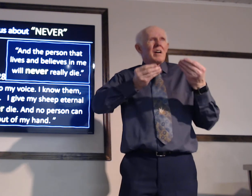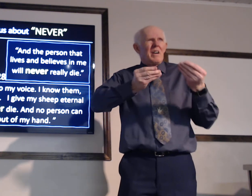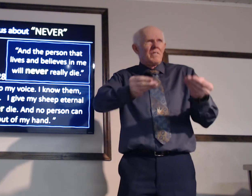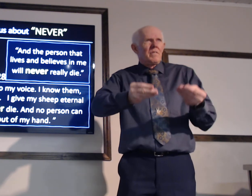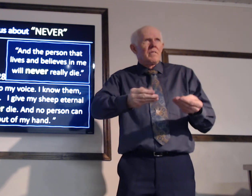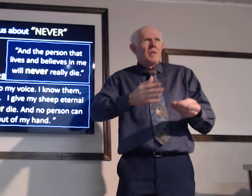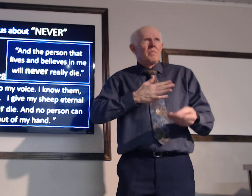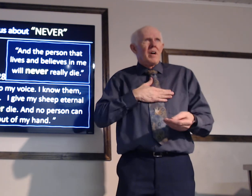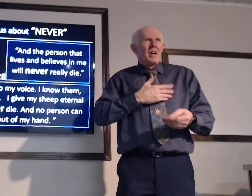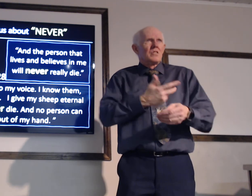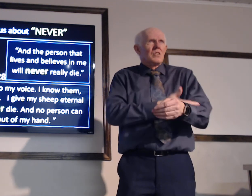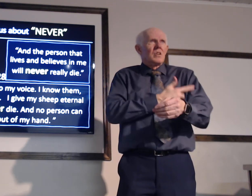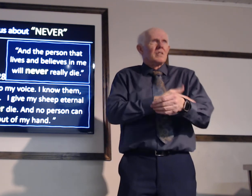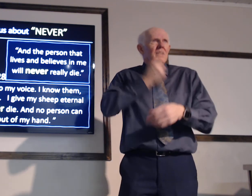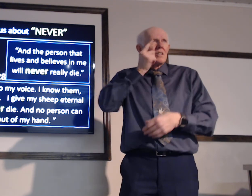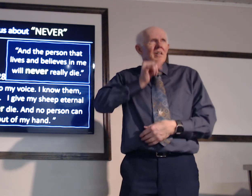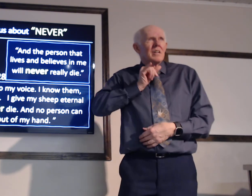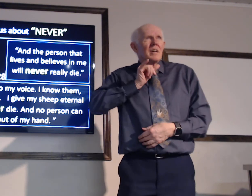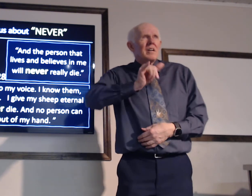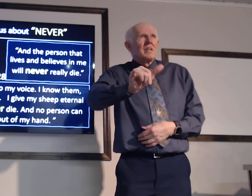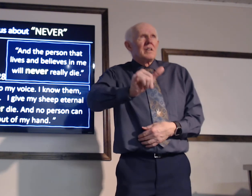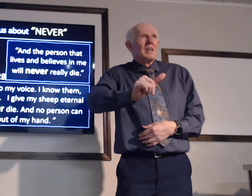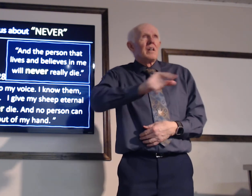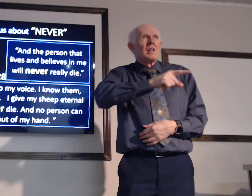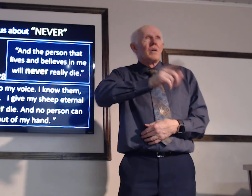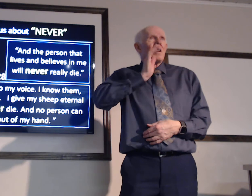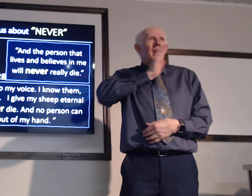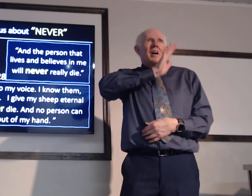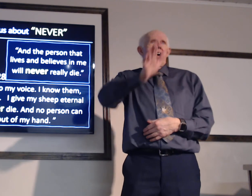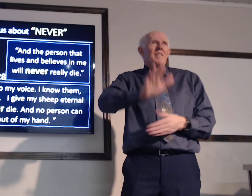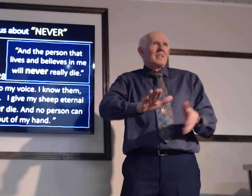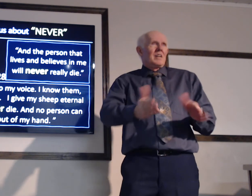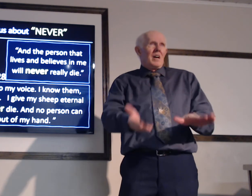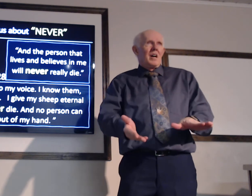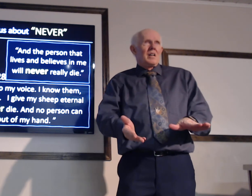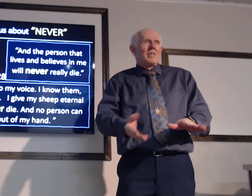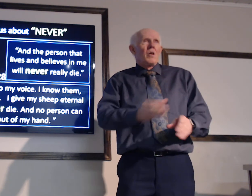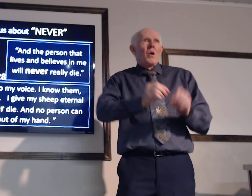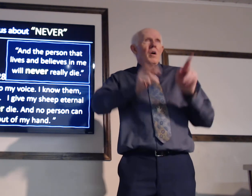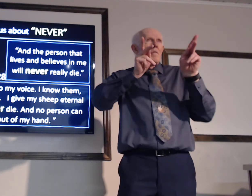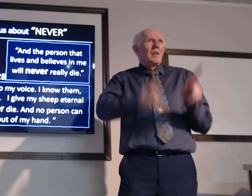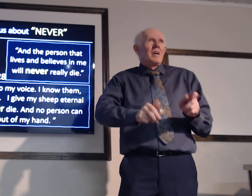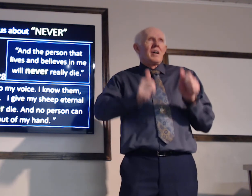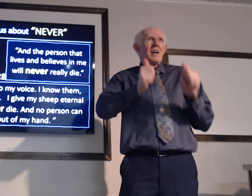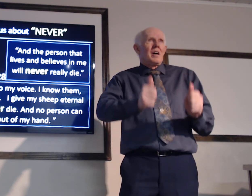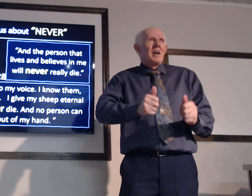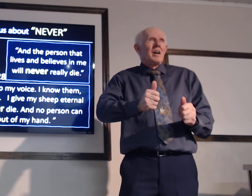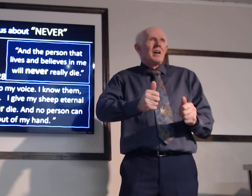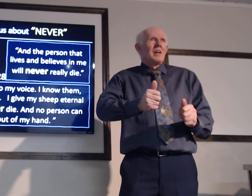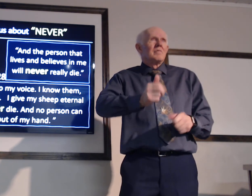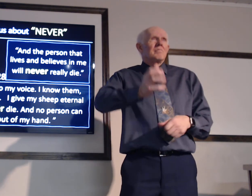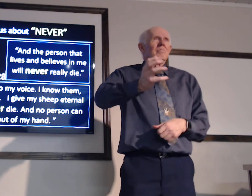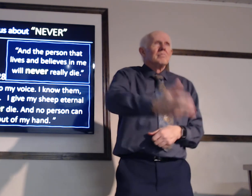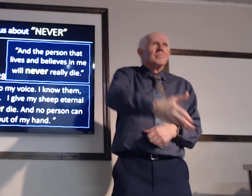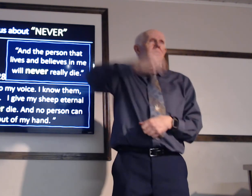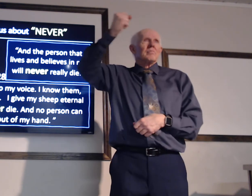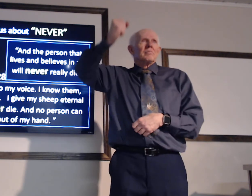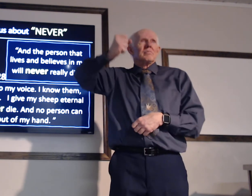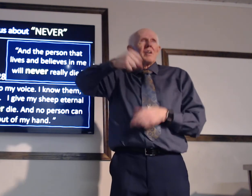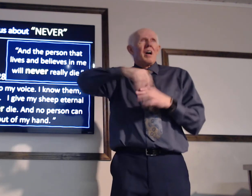give my sheep eternal life. They will never die, and no person can take them